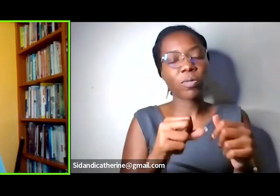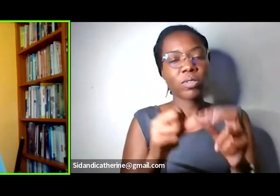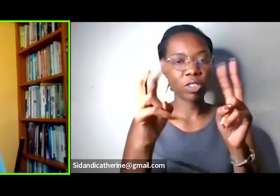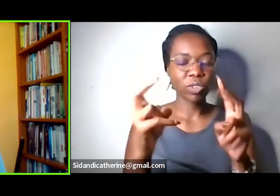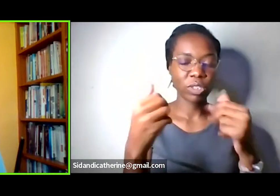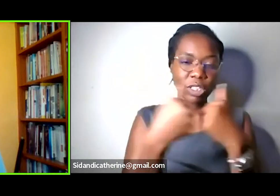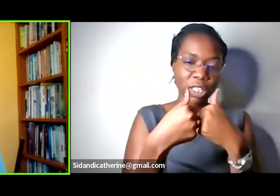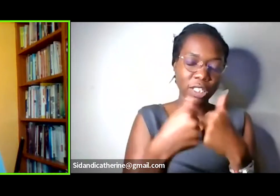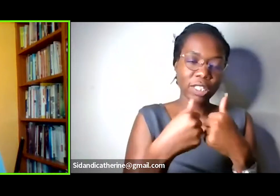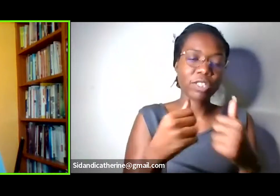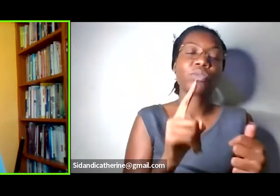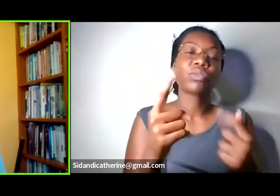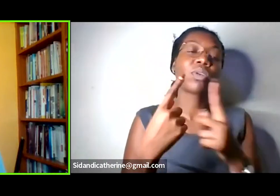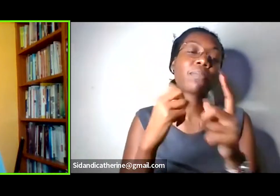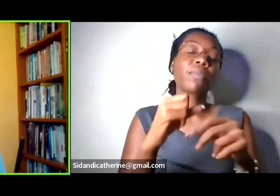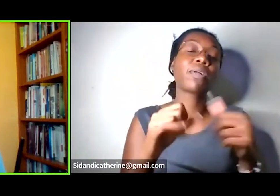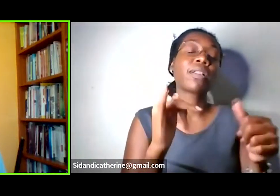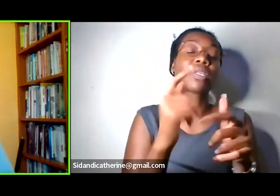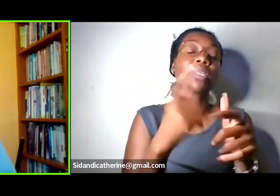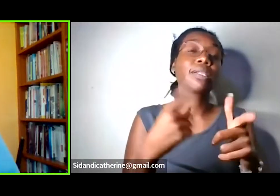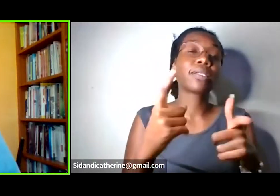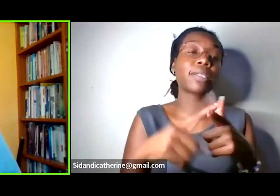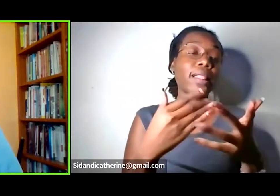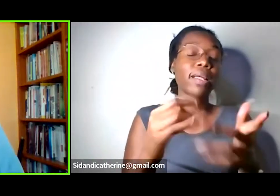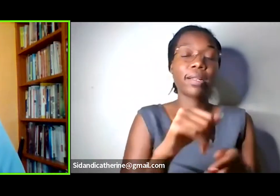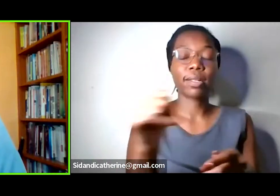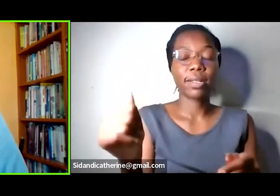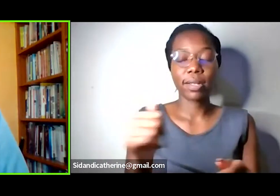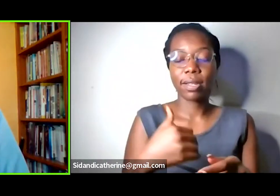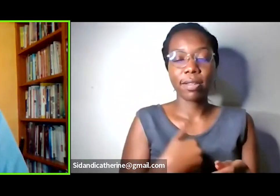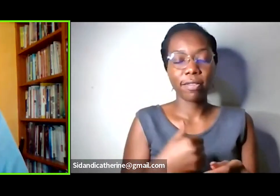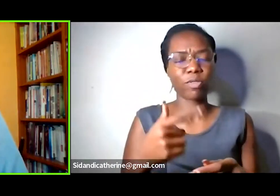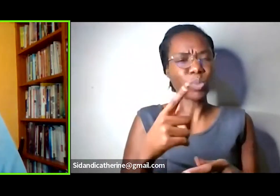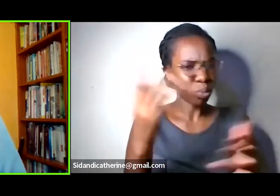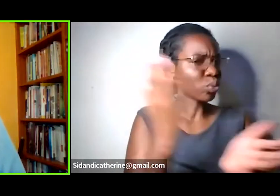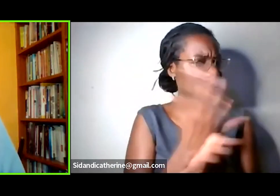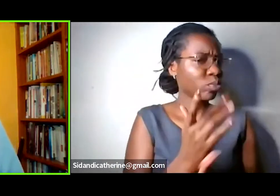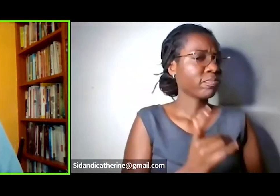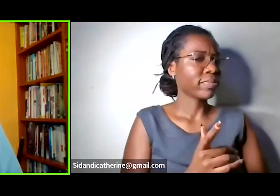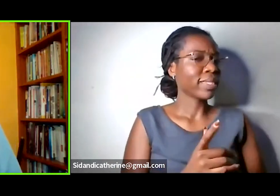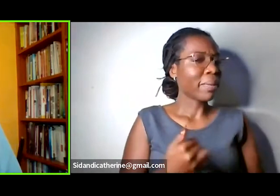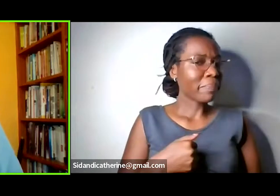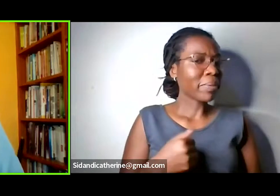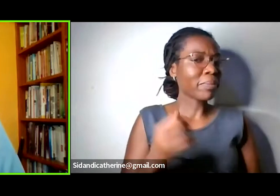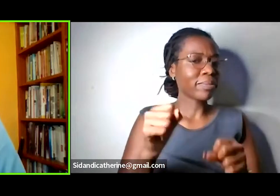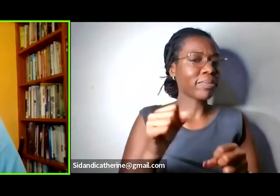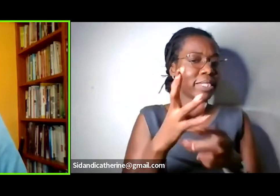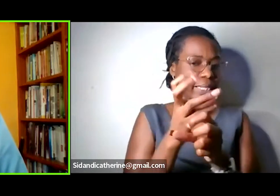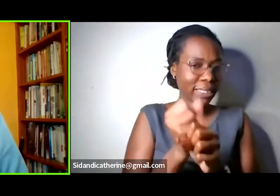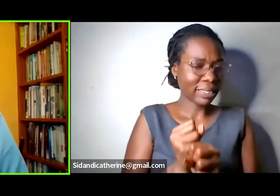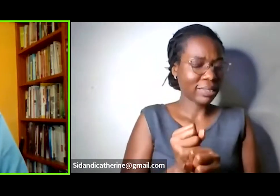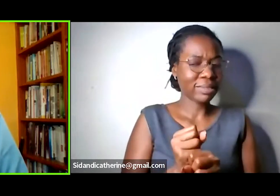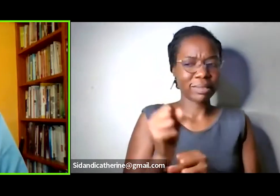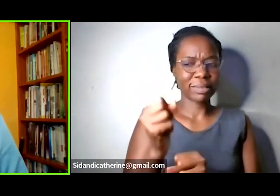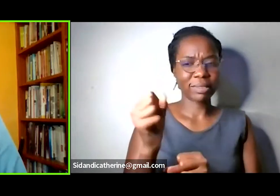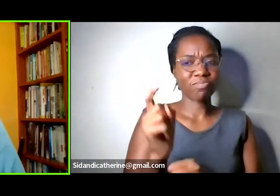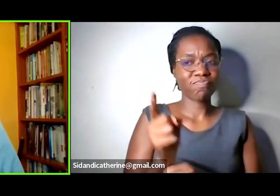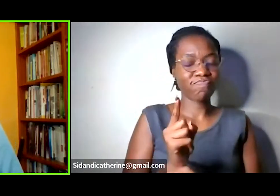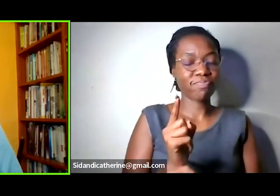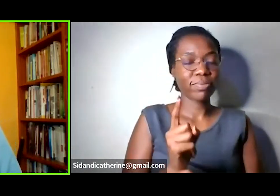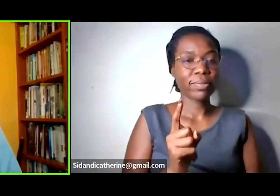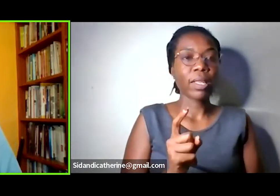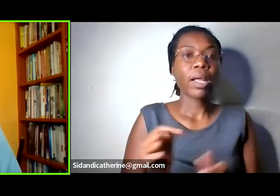it work for me? So speak to me is connect with me in relation to my issues, my challenges. I